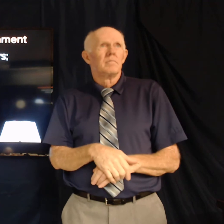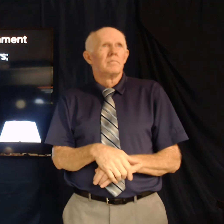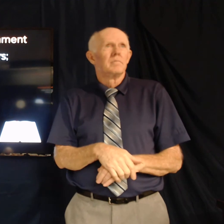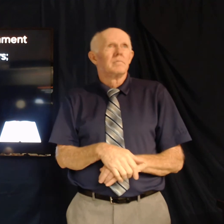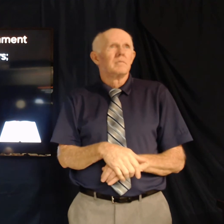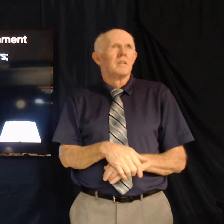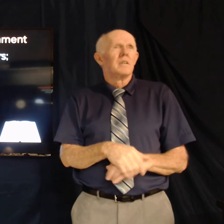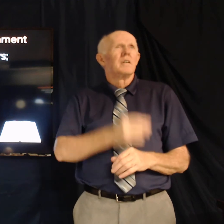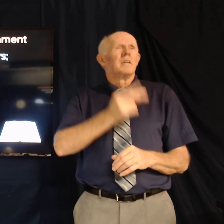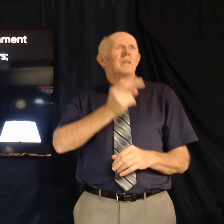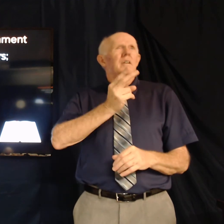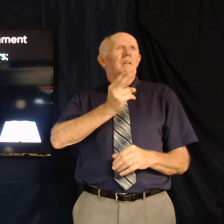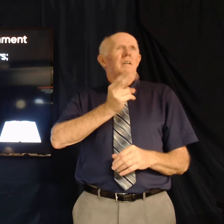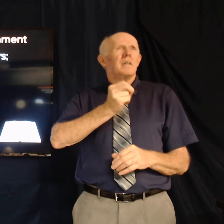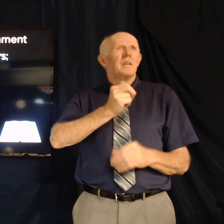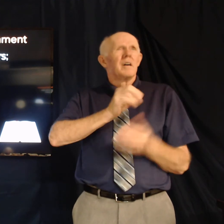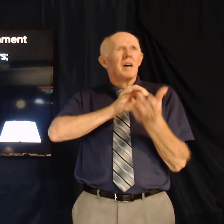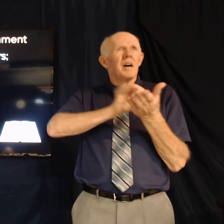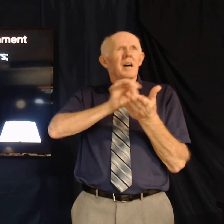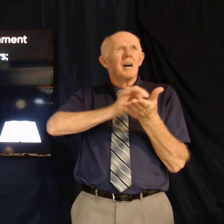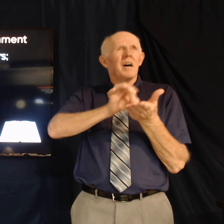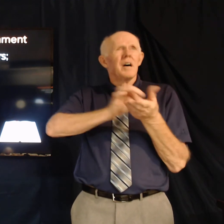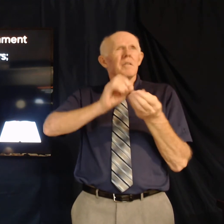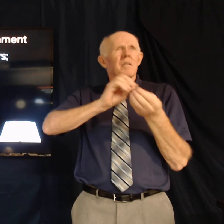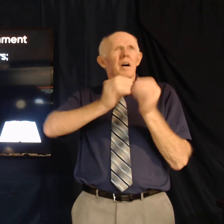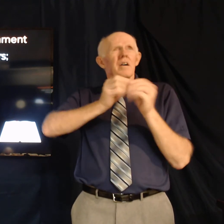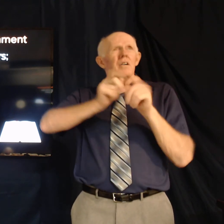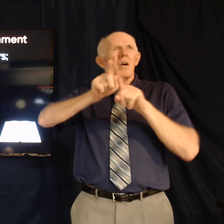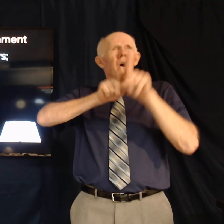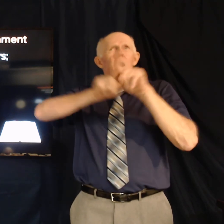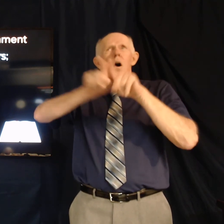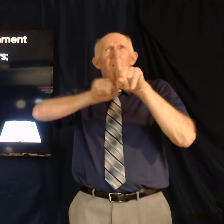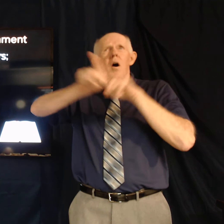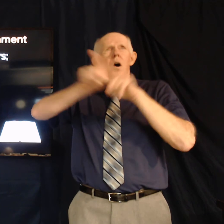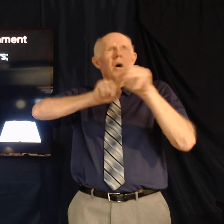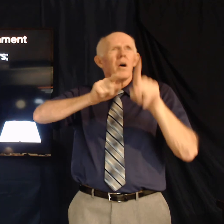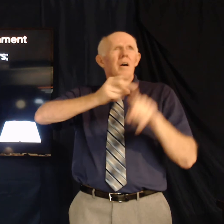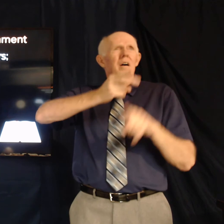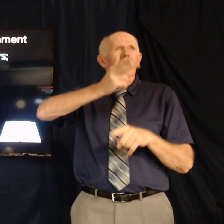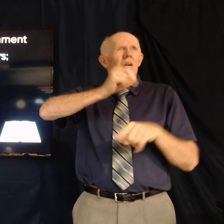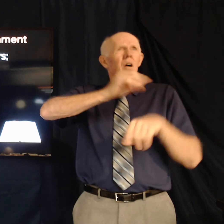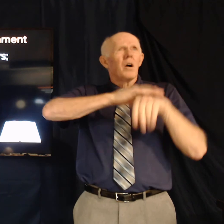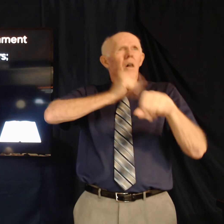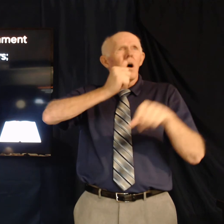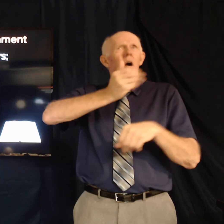Psalm 147:4-5. He counts the number of stars.